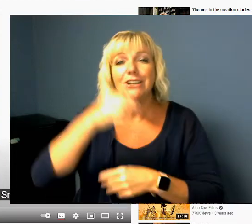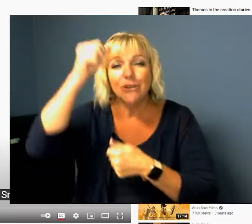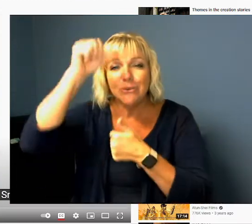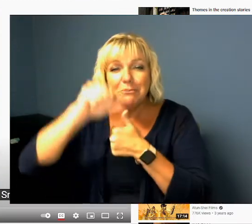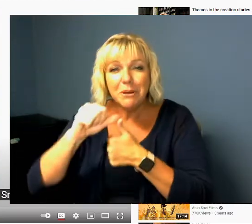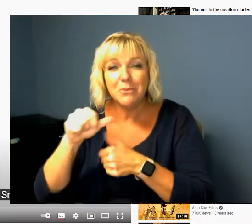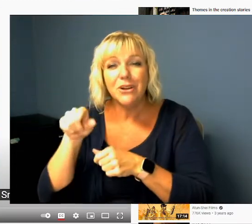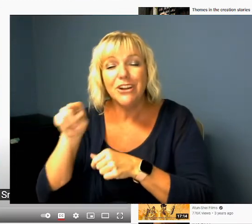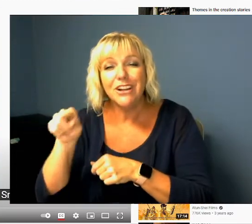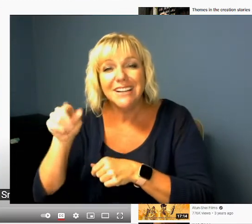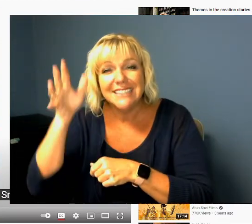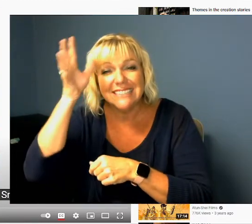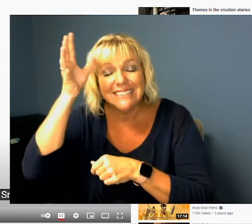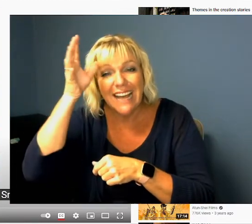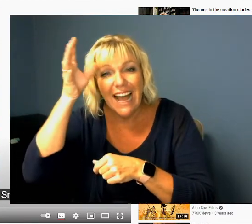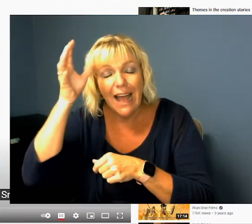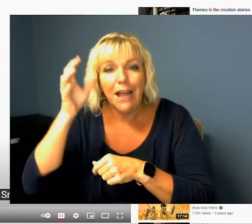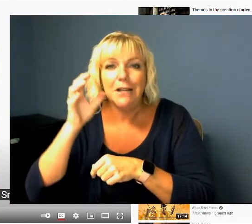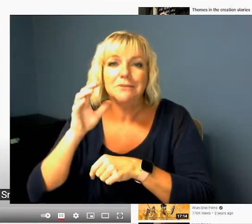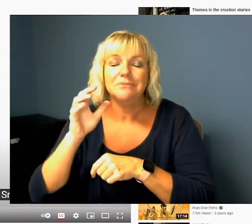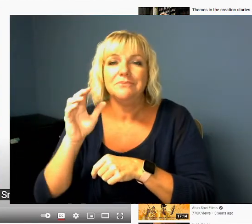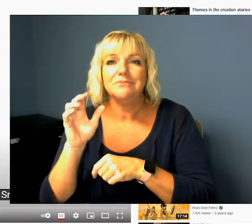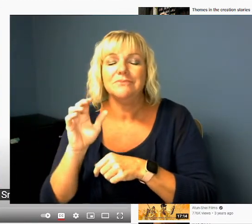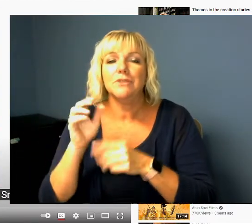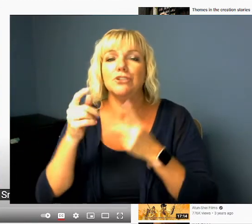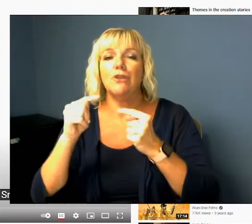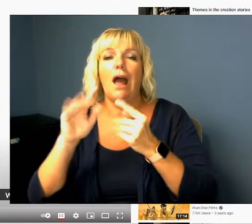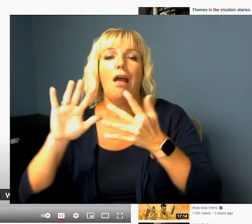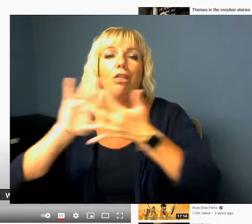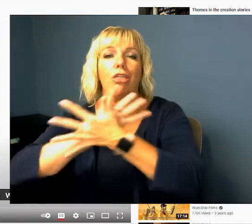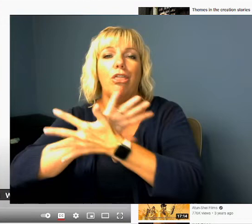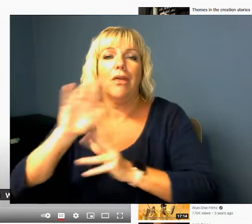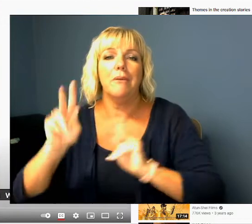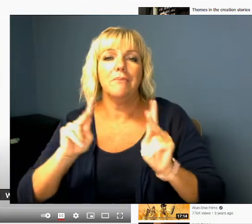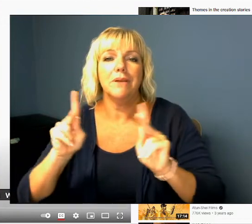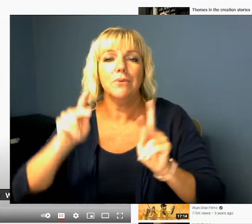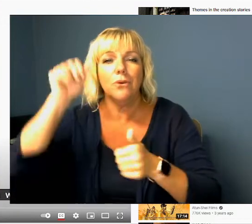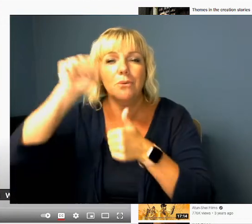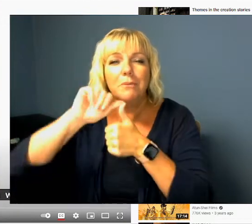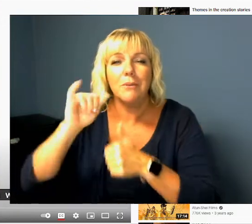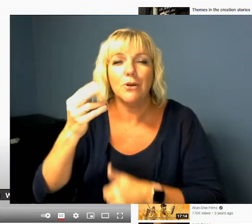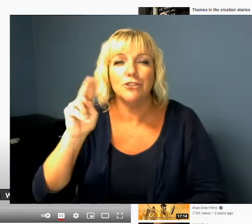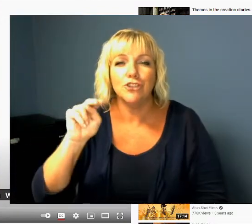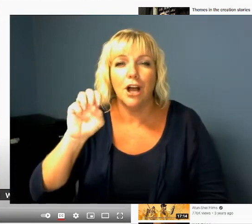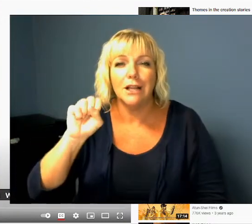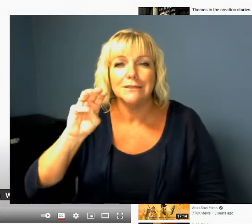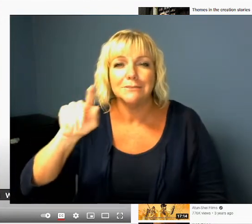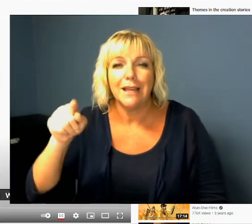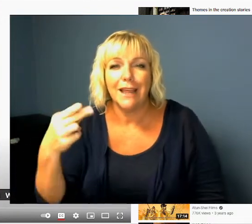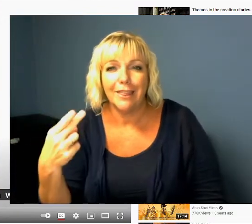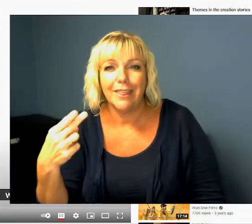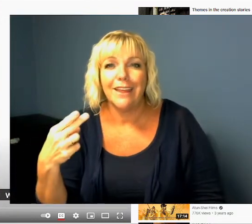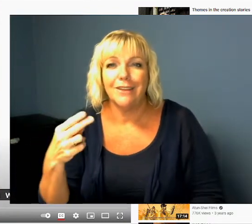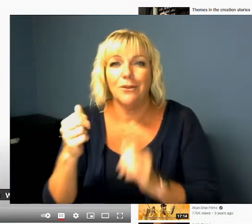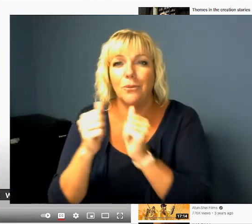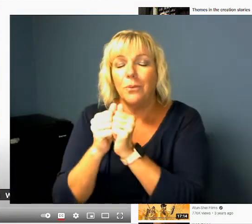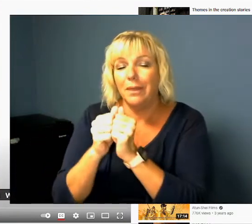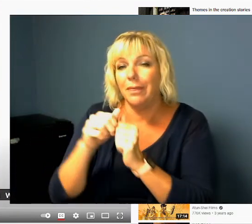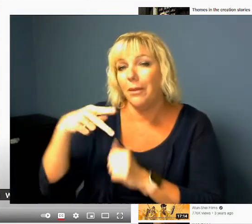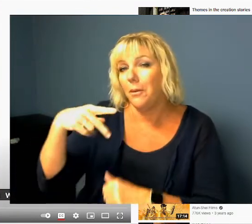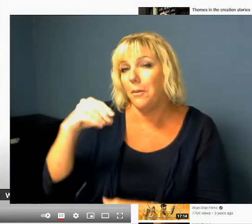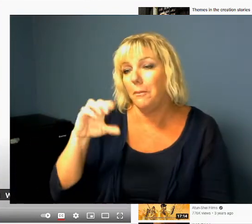stagecraft, right? Have Pocahontas save John Smith, Pocahontas marries John Rolfe, but